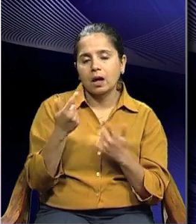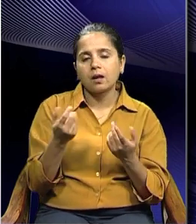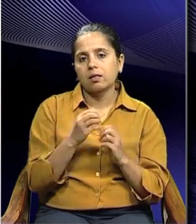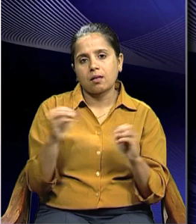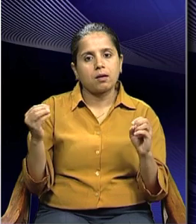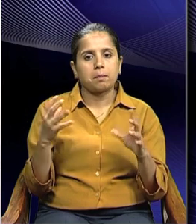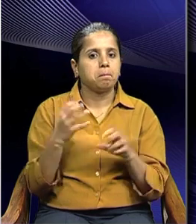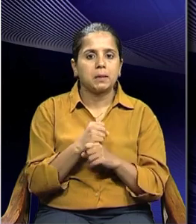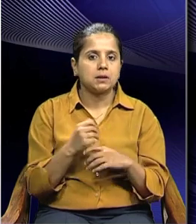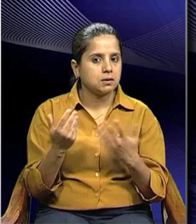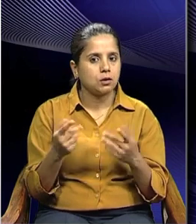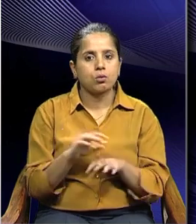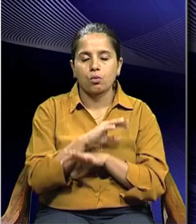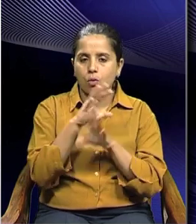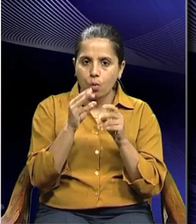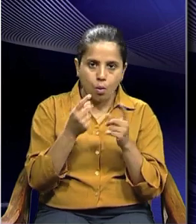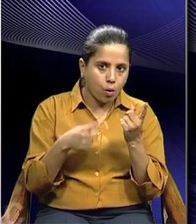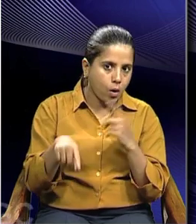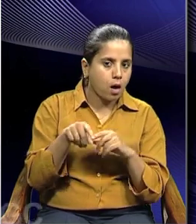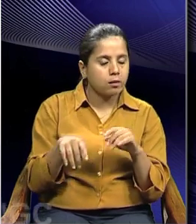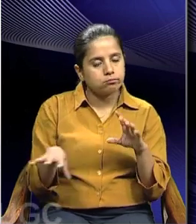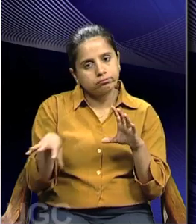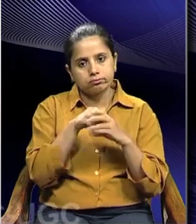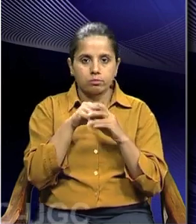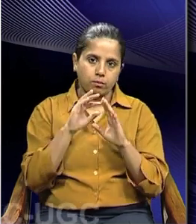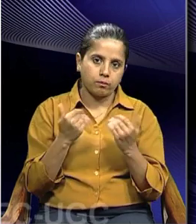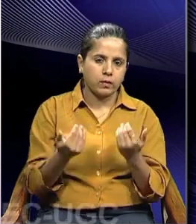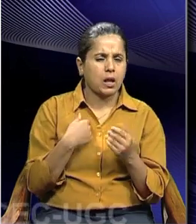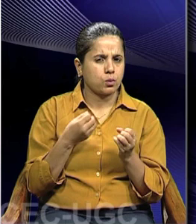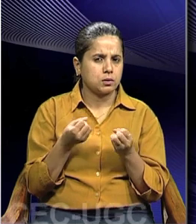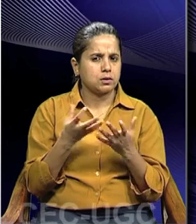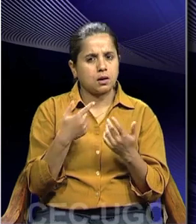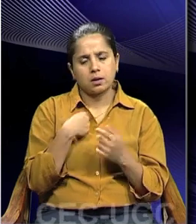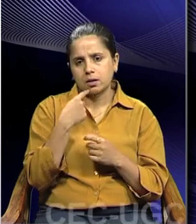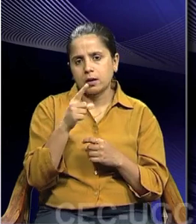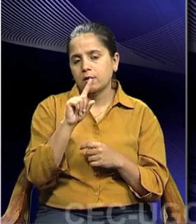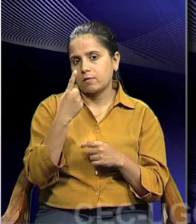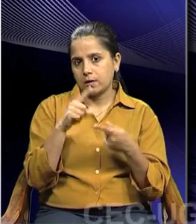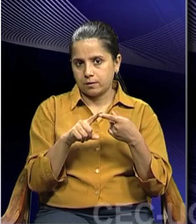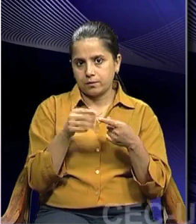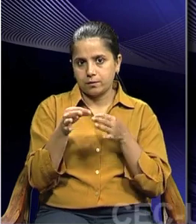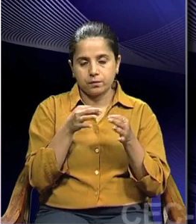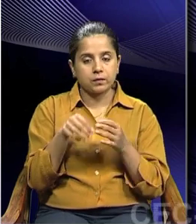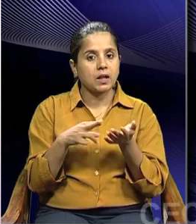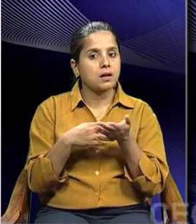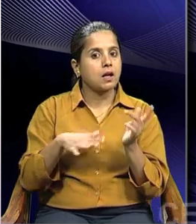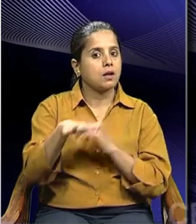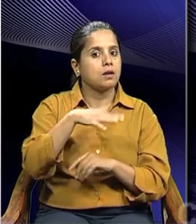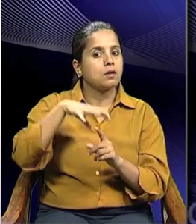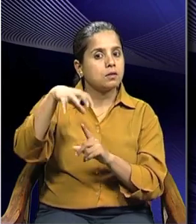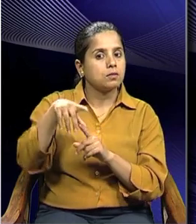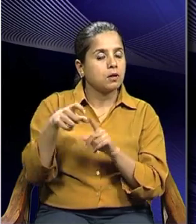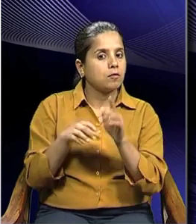left and all the dimensions are being covered. Let me start with the first one, the nature of sector's